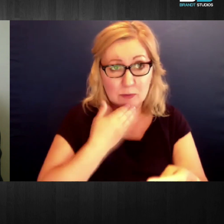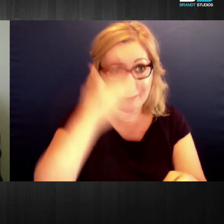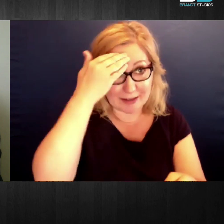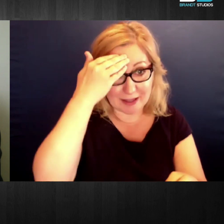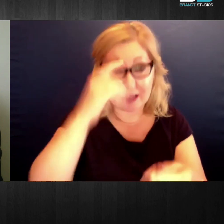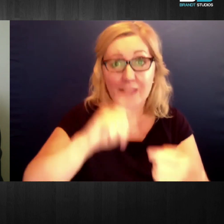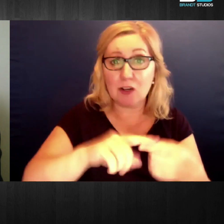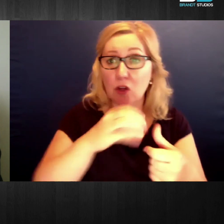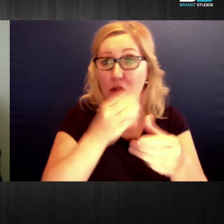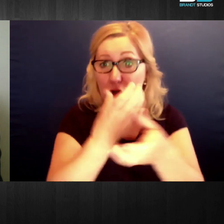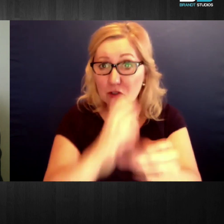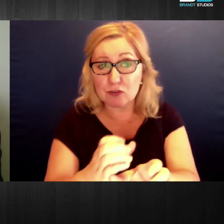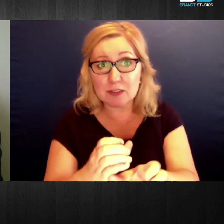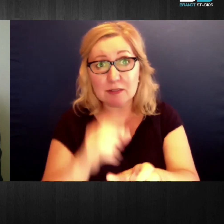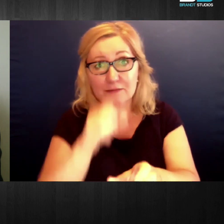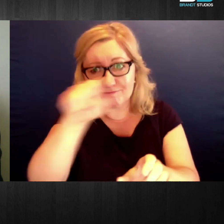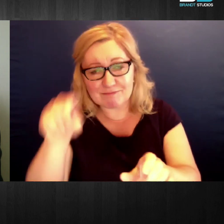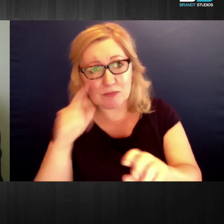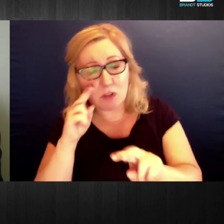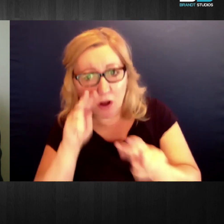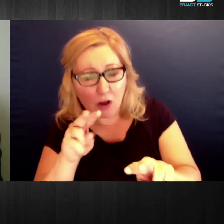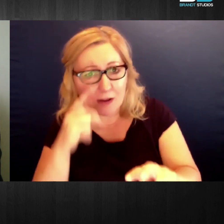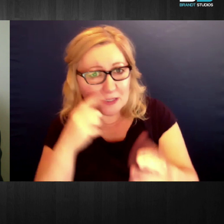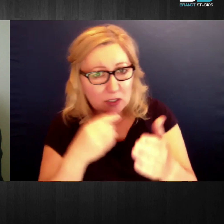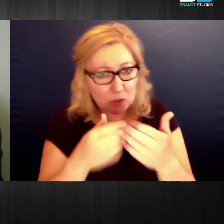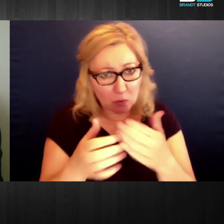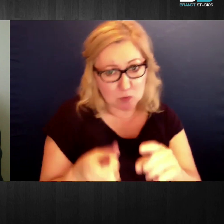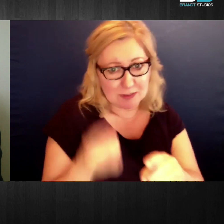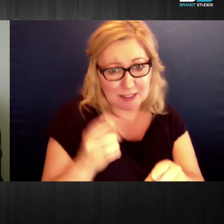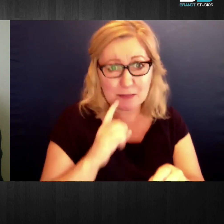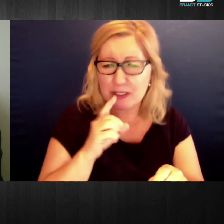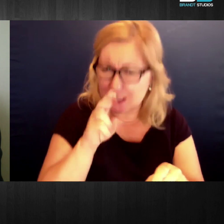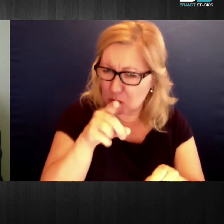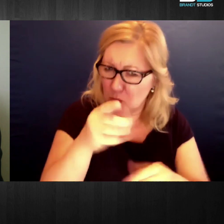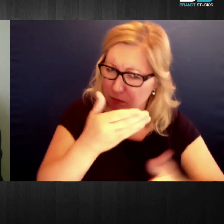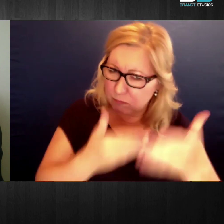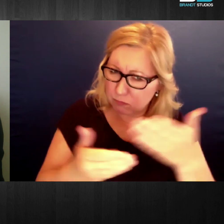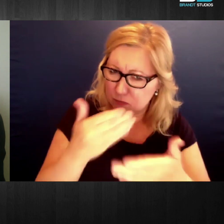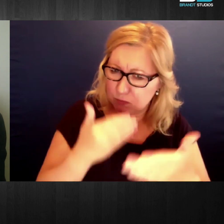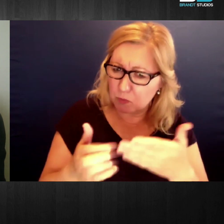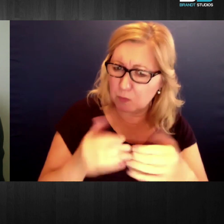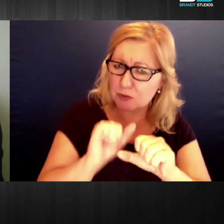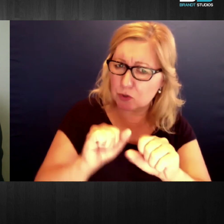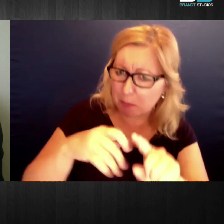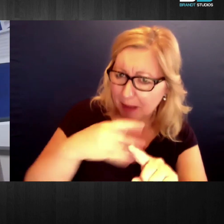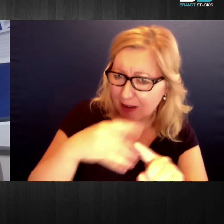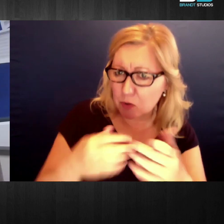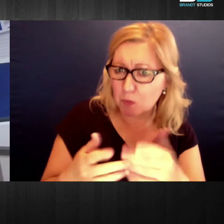about your background, your craft, the work you've done with sound servers, however you want to take it and run with